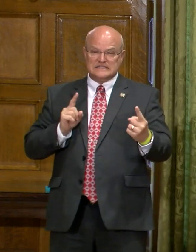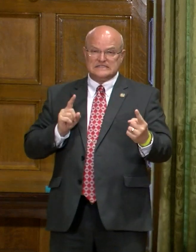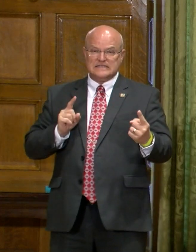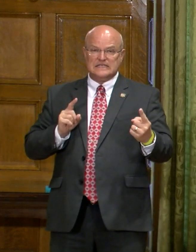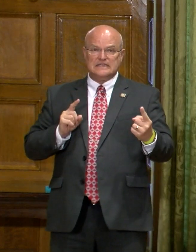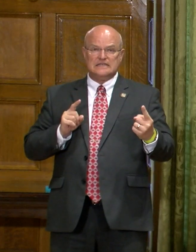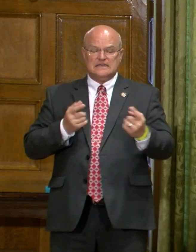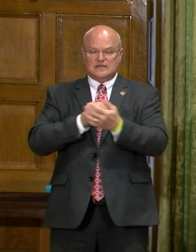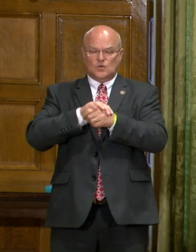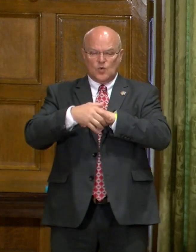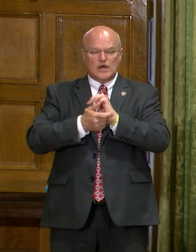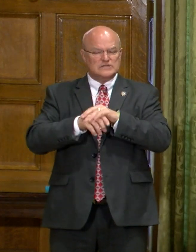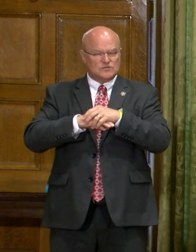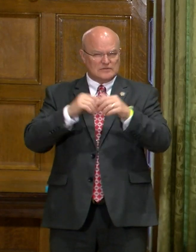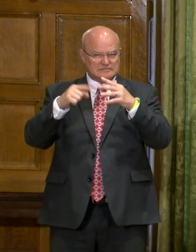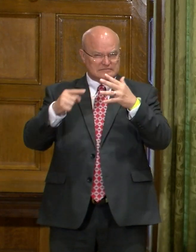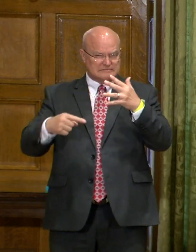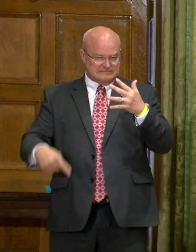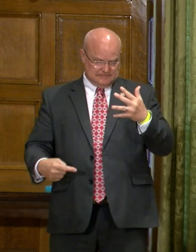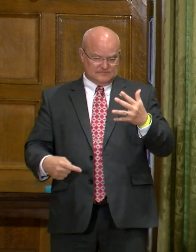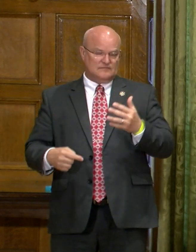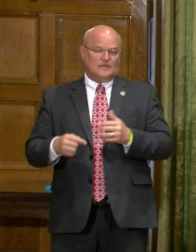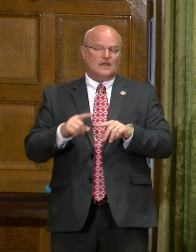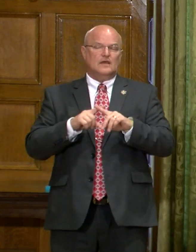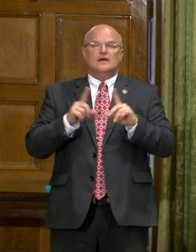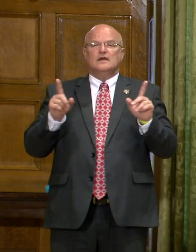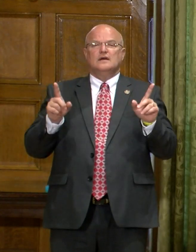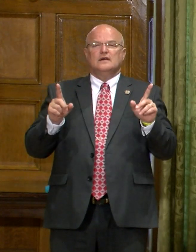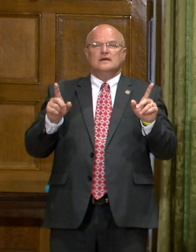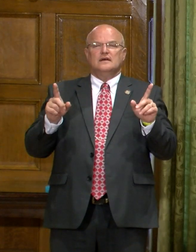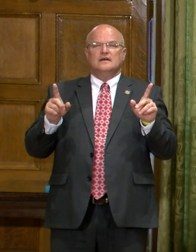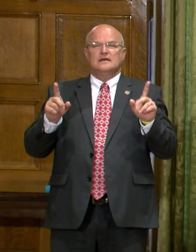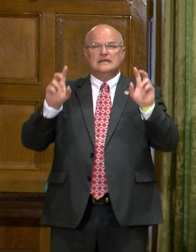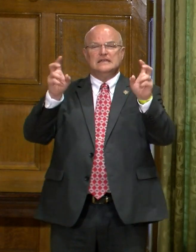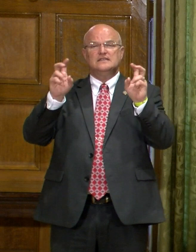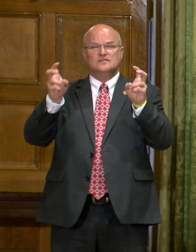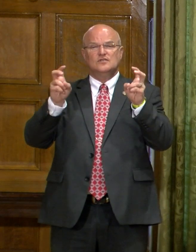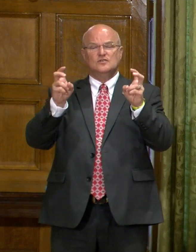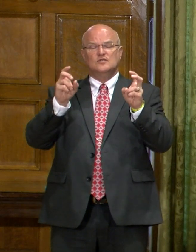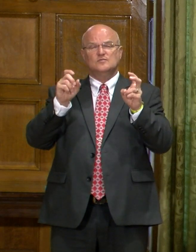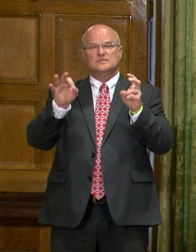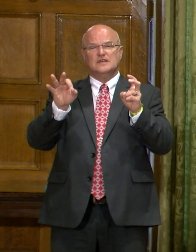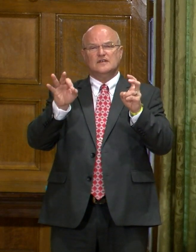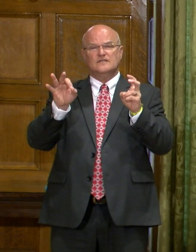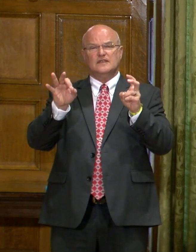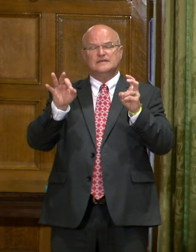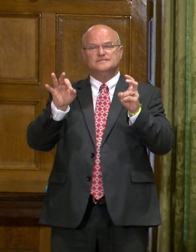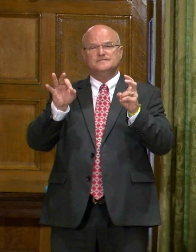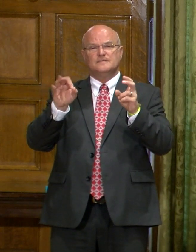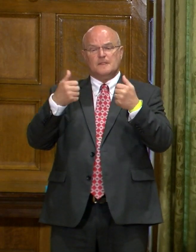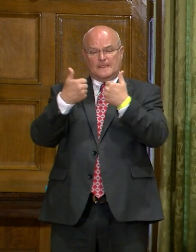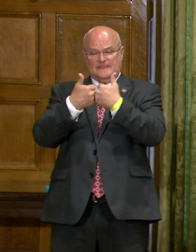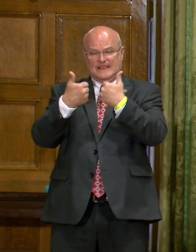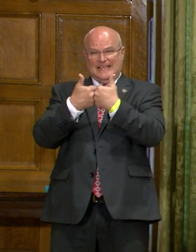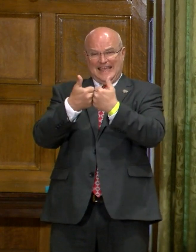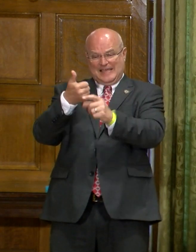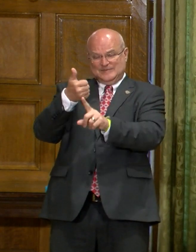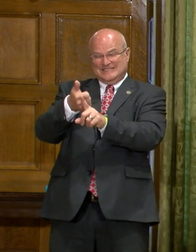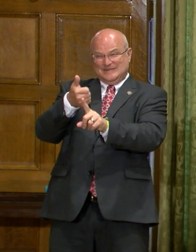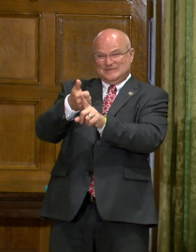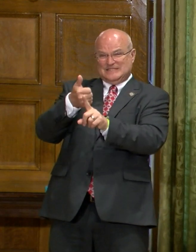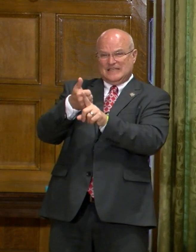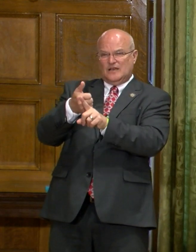distancing, hand washing, etc. But in terms of the games